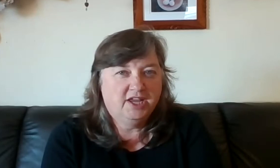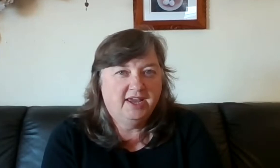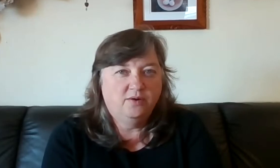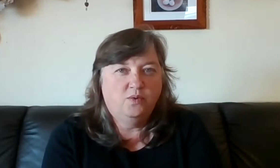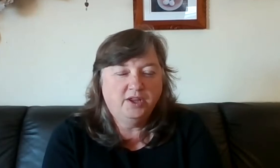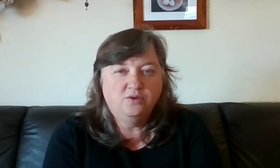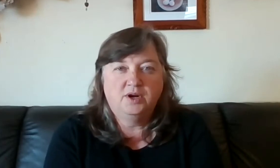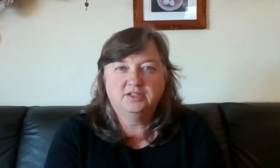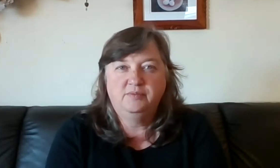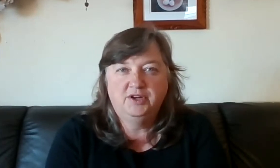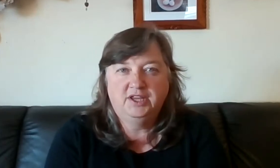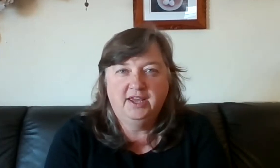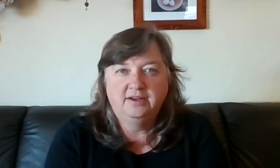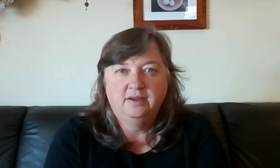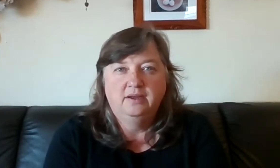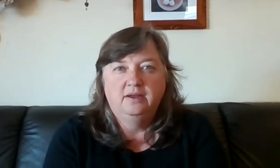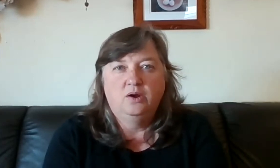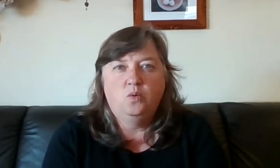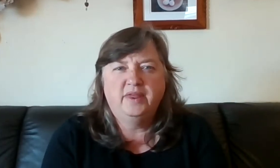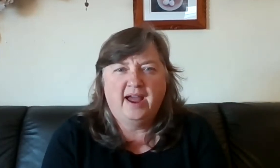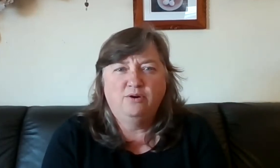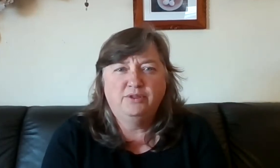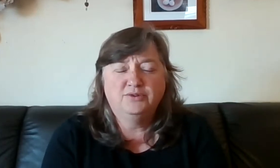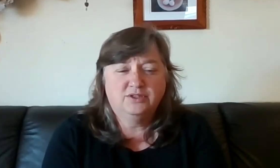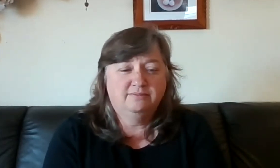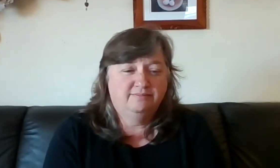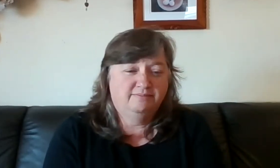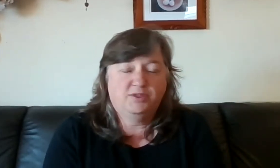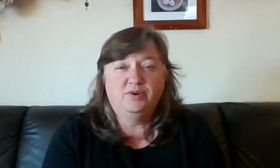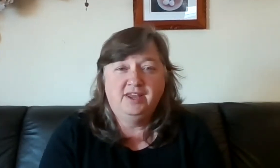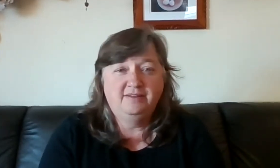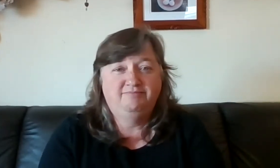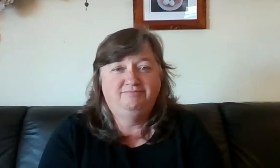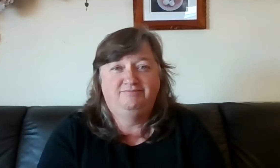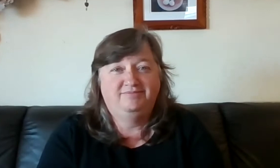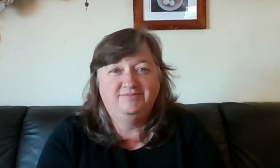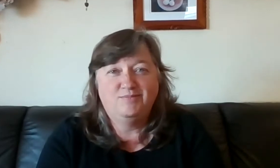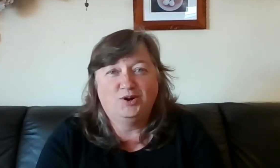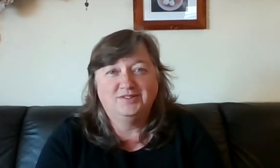communicate what you want to communicate without those three words.